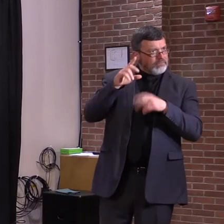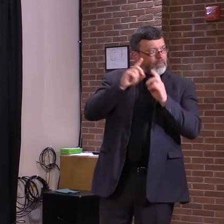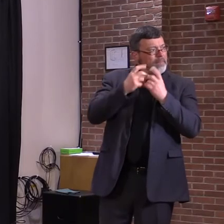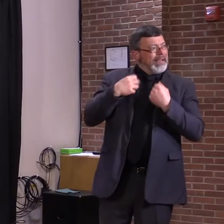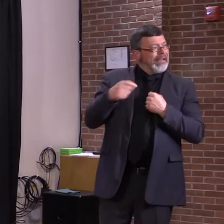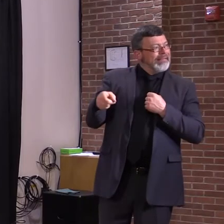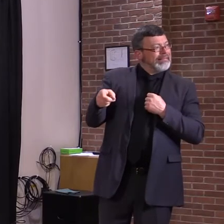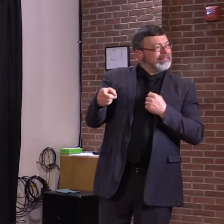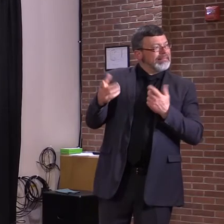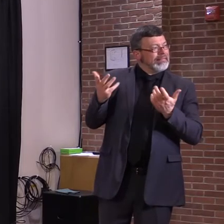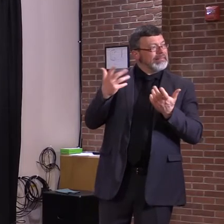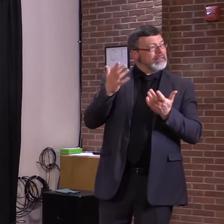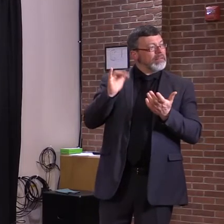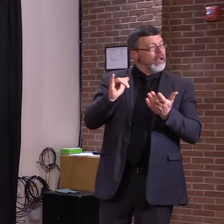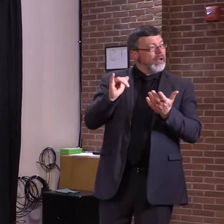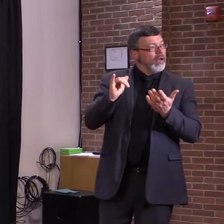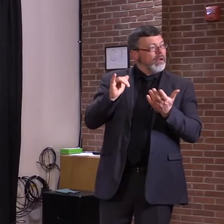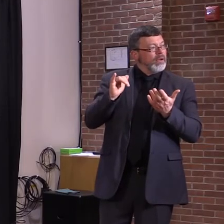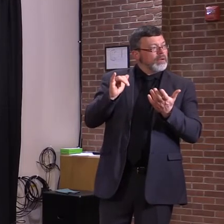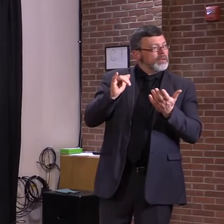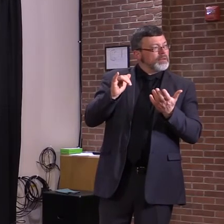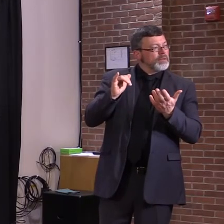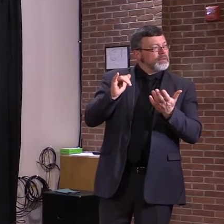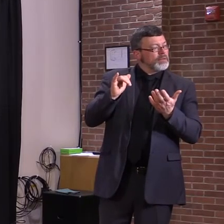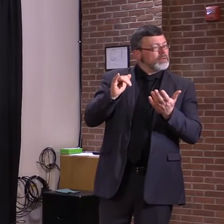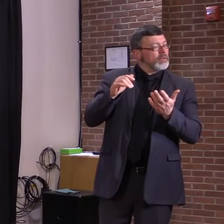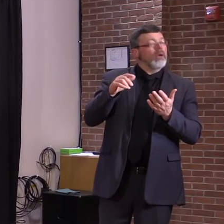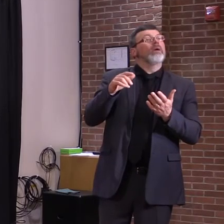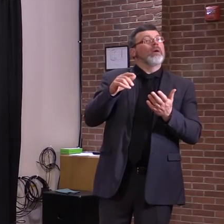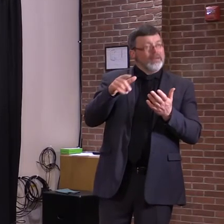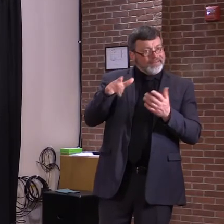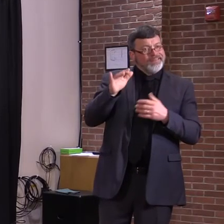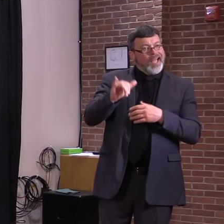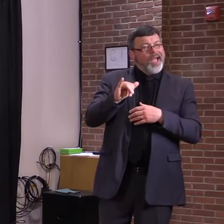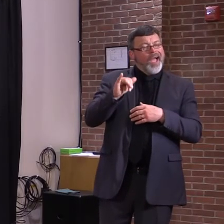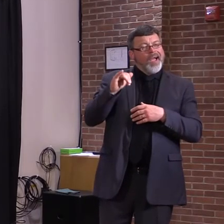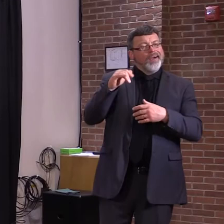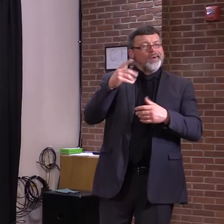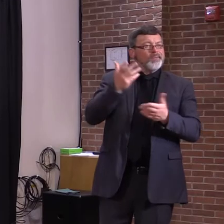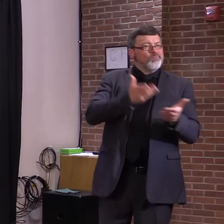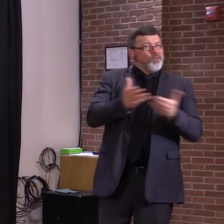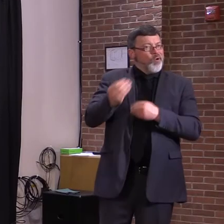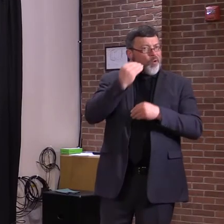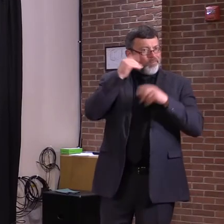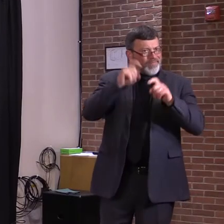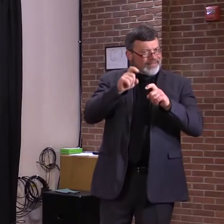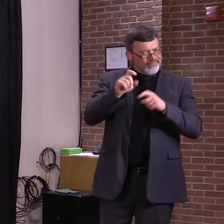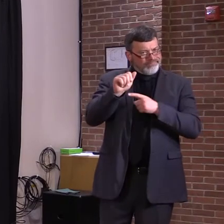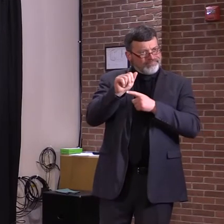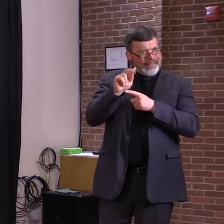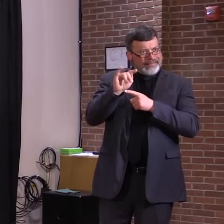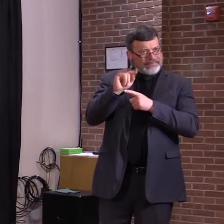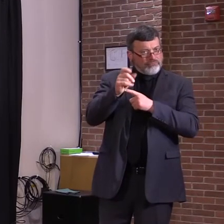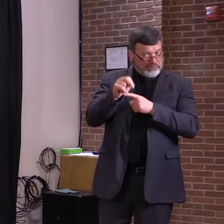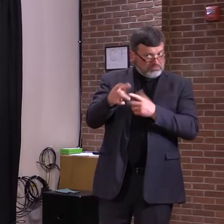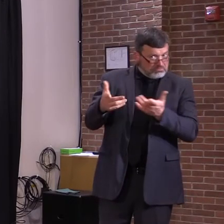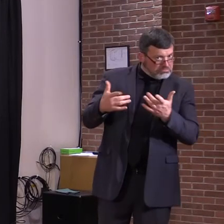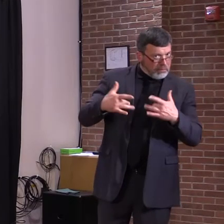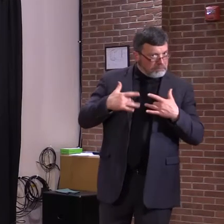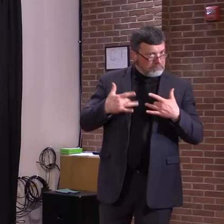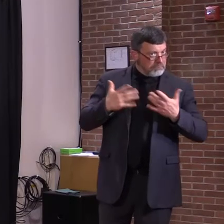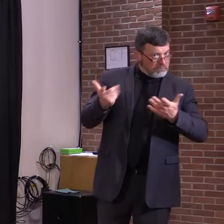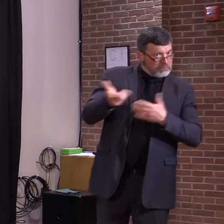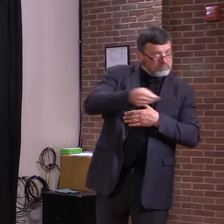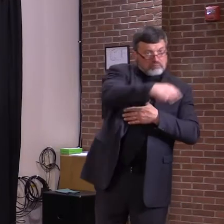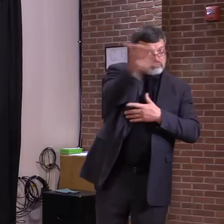antigen tests rose significantly this week. There was also kind of an increase last time